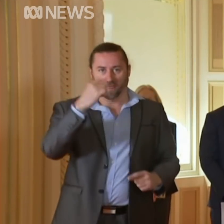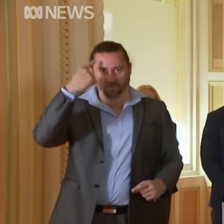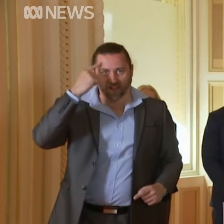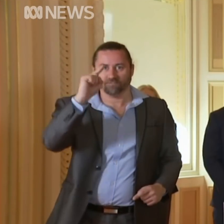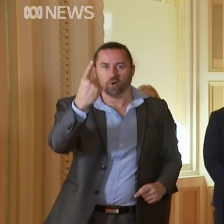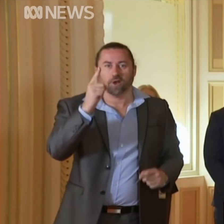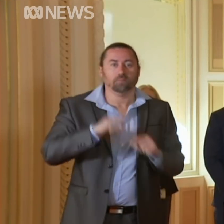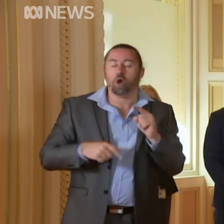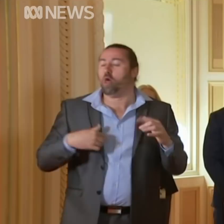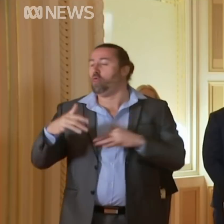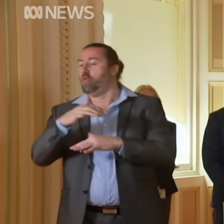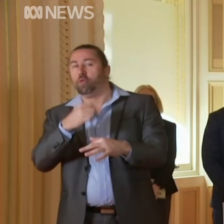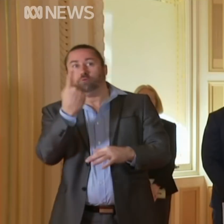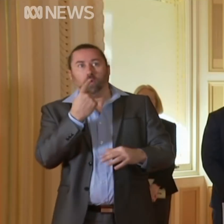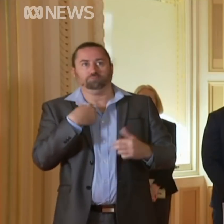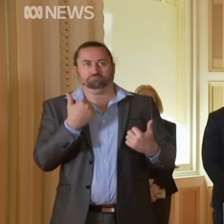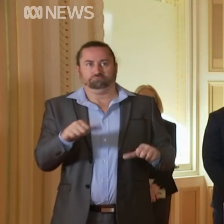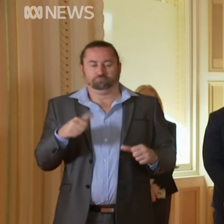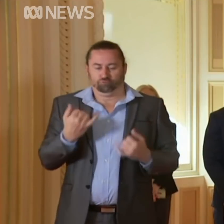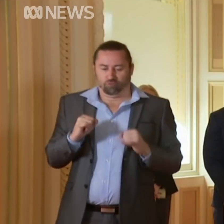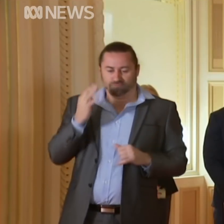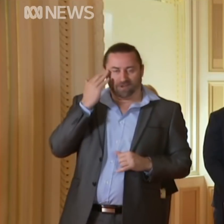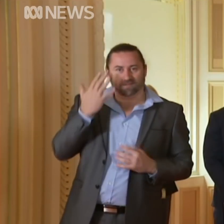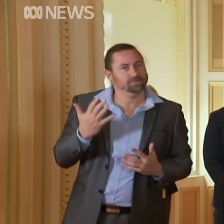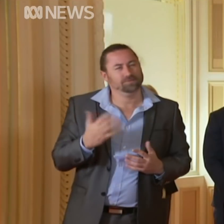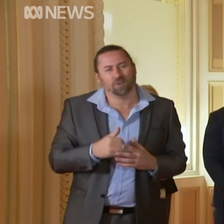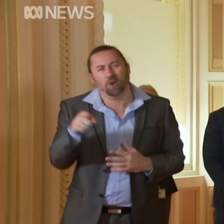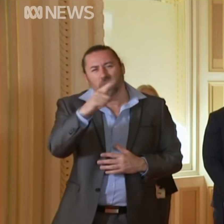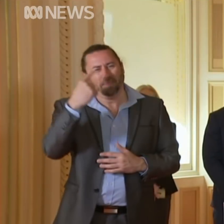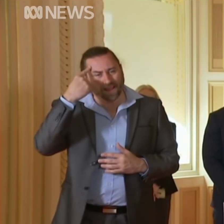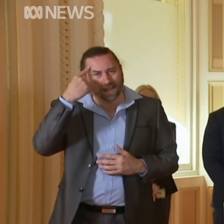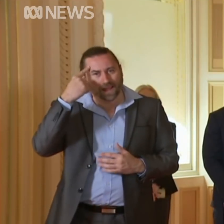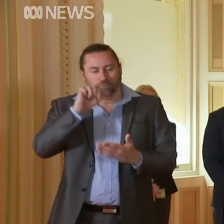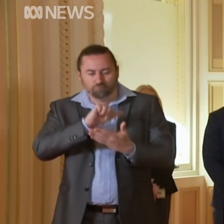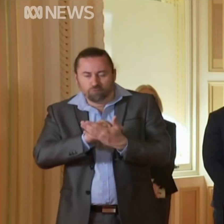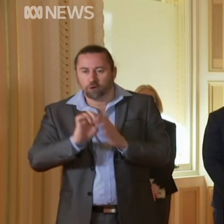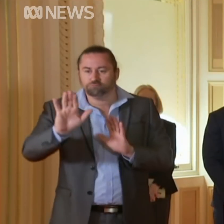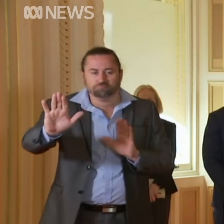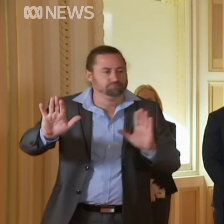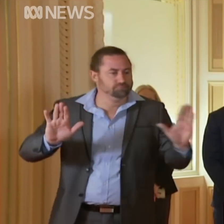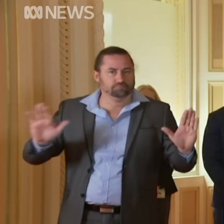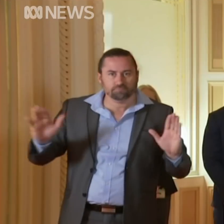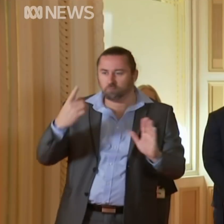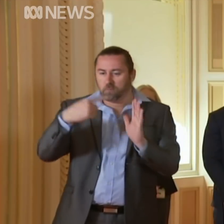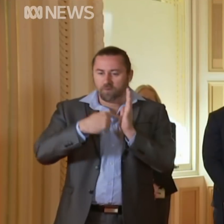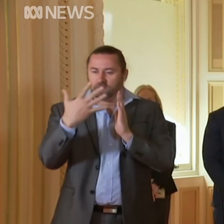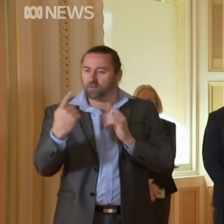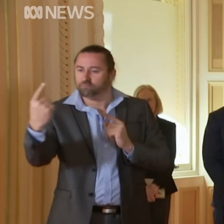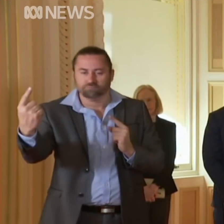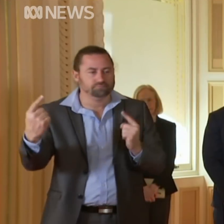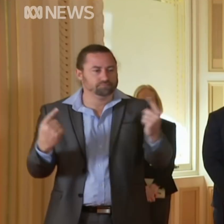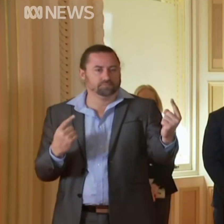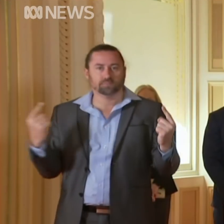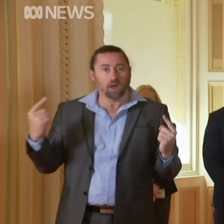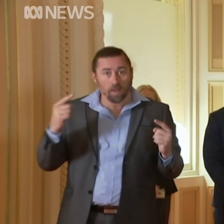doing in terms of their social distancing, and that includes when they're out socialising. So what we're seeing is very high compliance within the